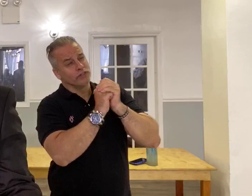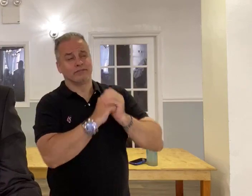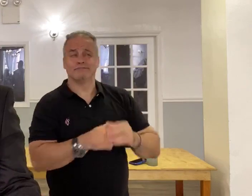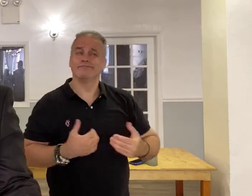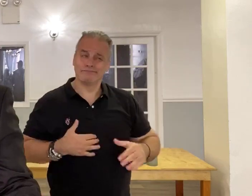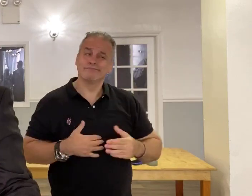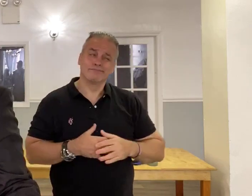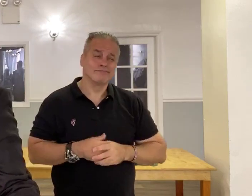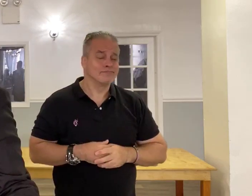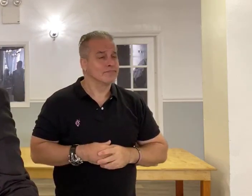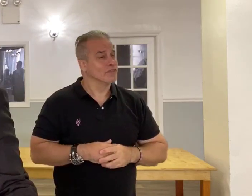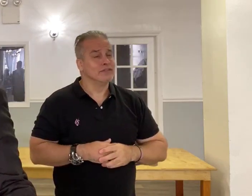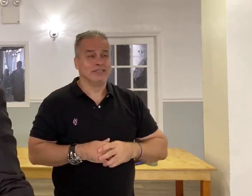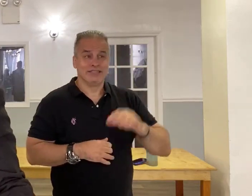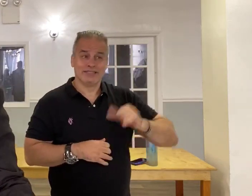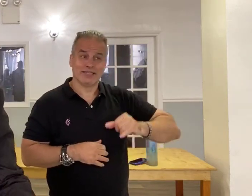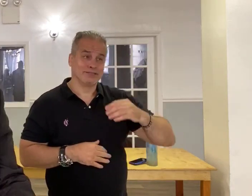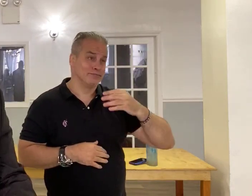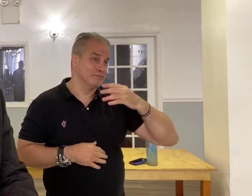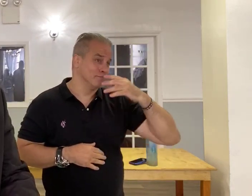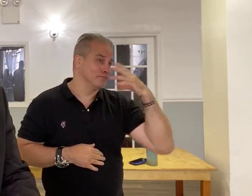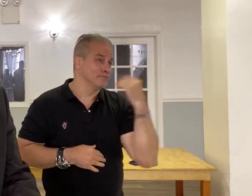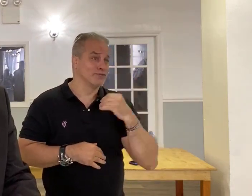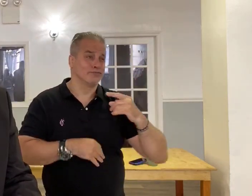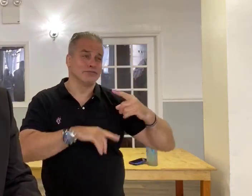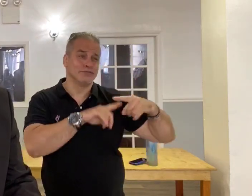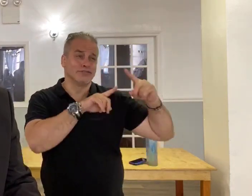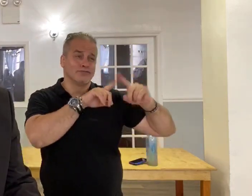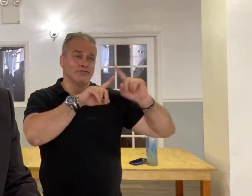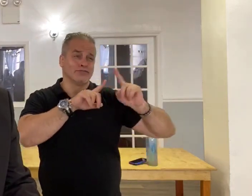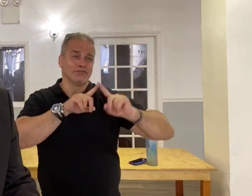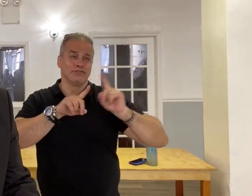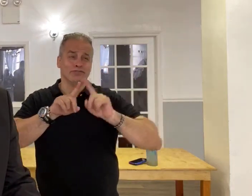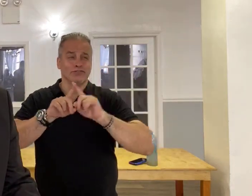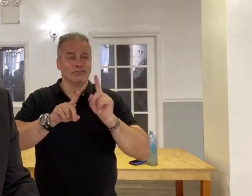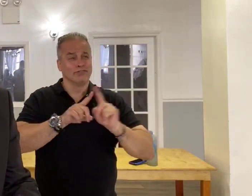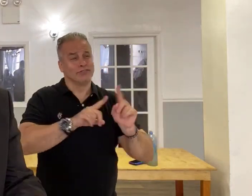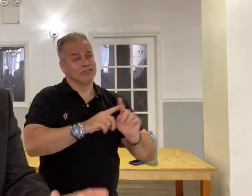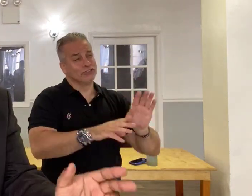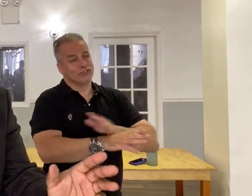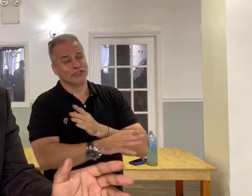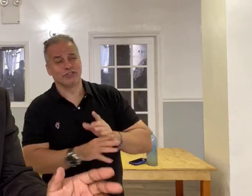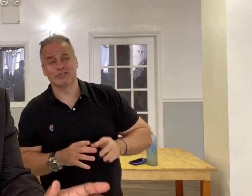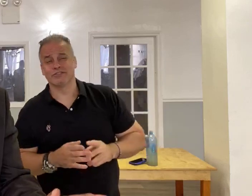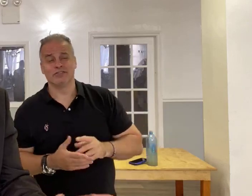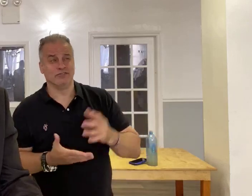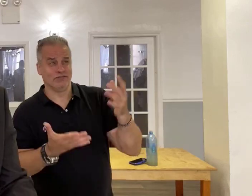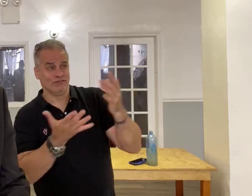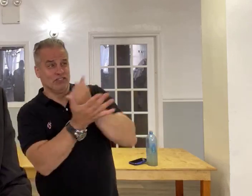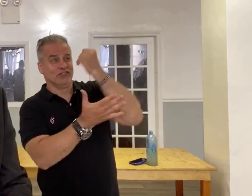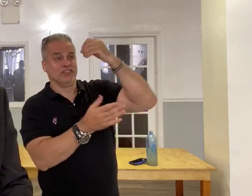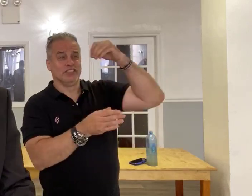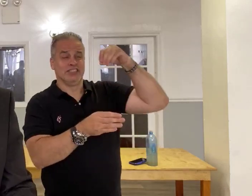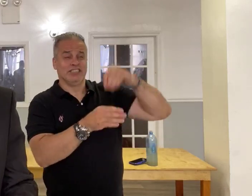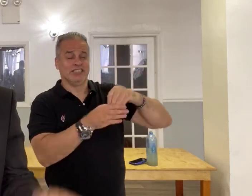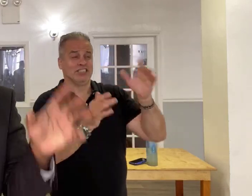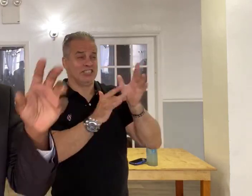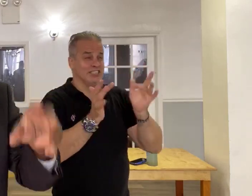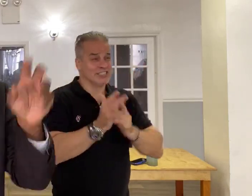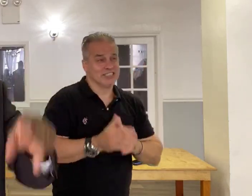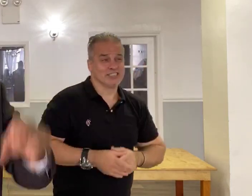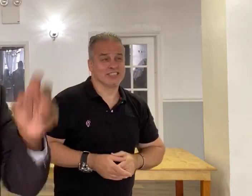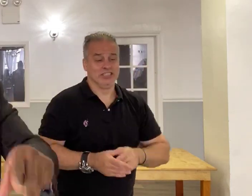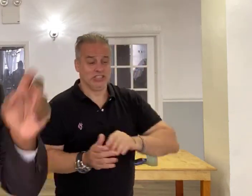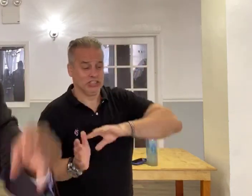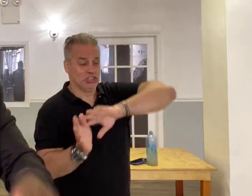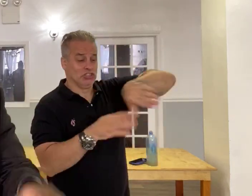You're gonna cast aside blessed assurance? Are you kidding me? Victory in Jesus? No. No, you can't do that. Amen. The